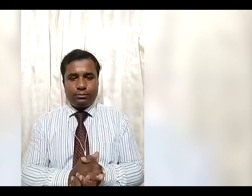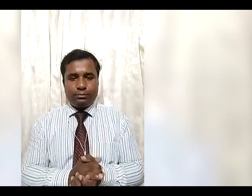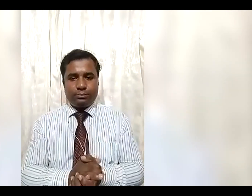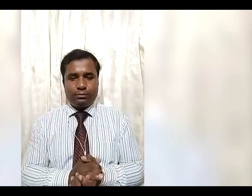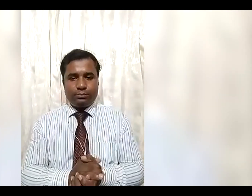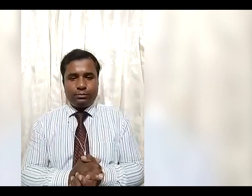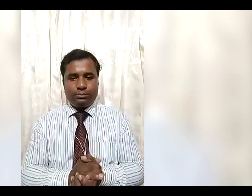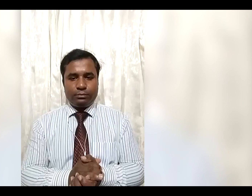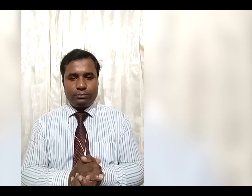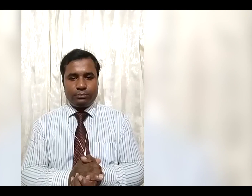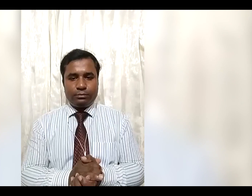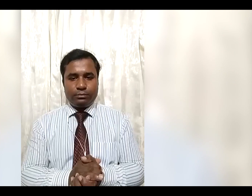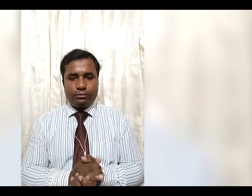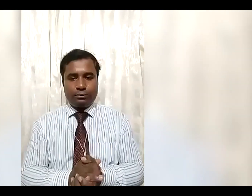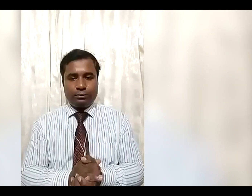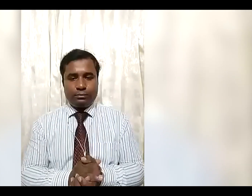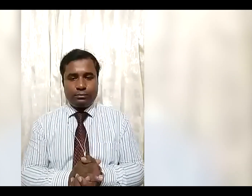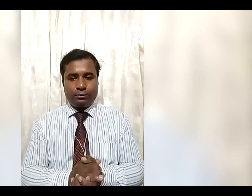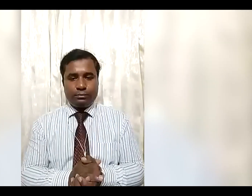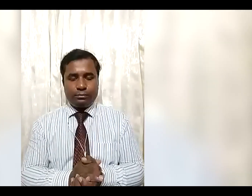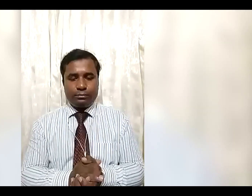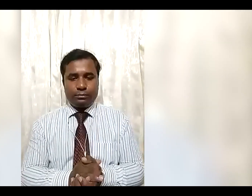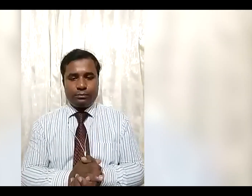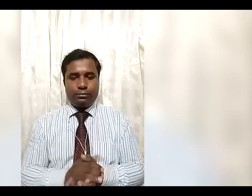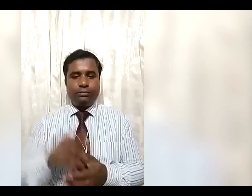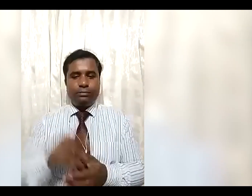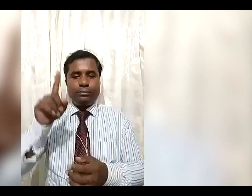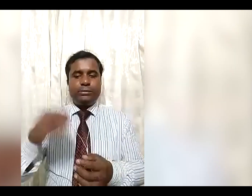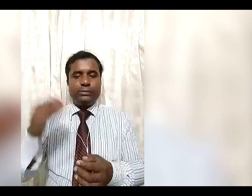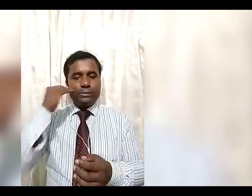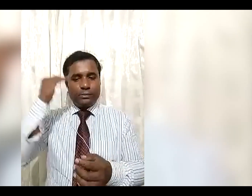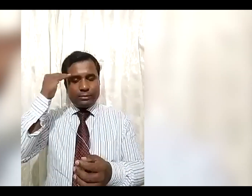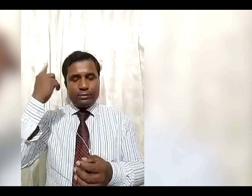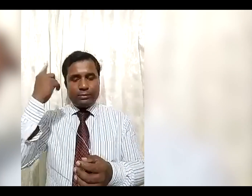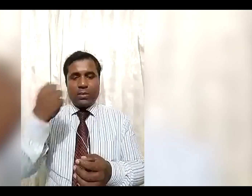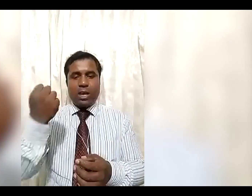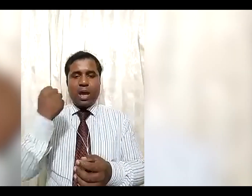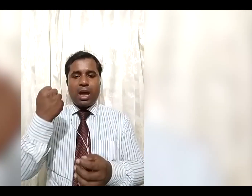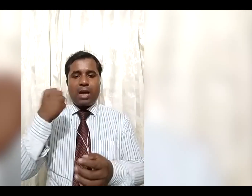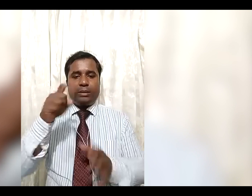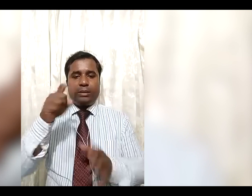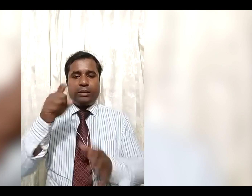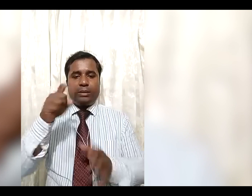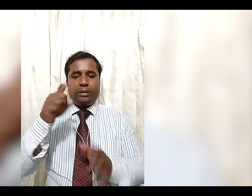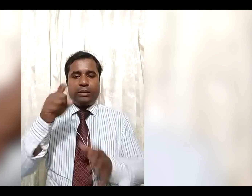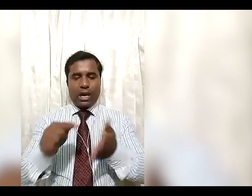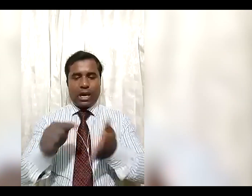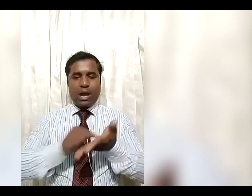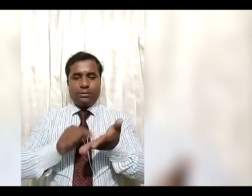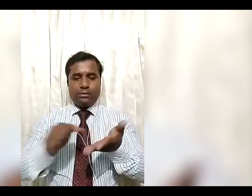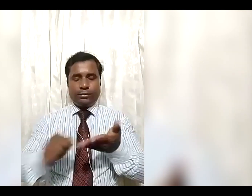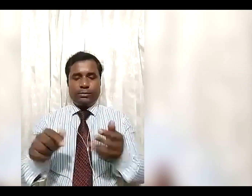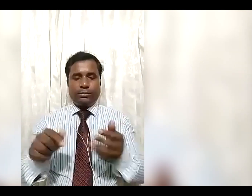also, you also have a 2013 Persons with Disability Rights and Protection Act. And all of these steps